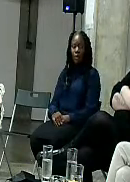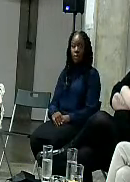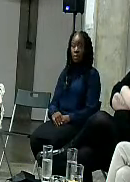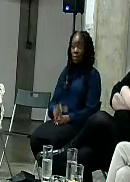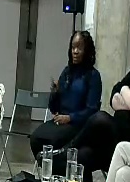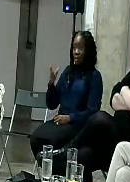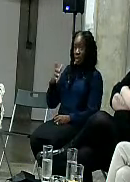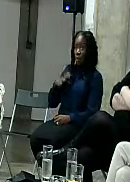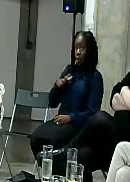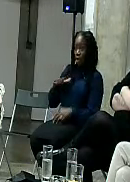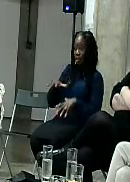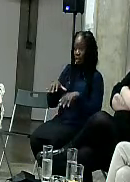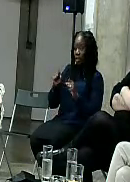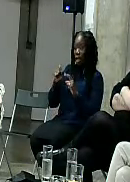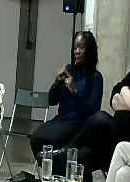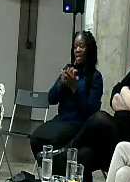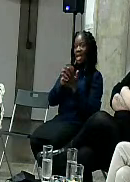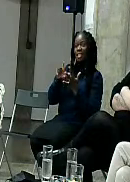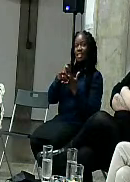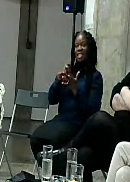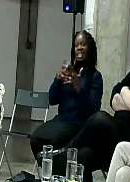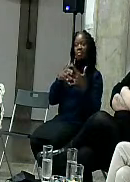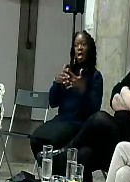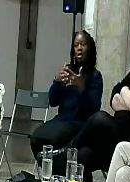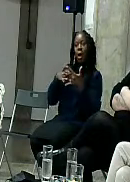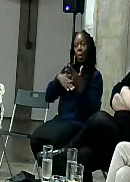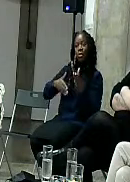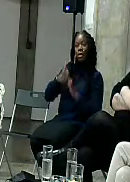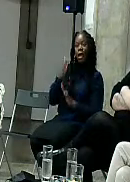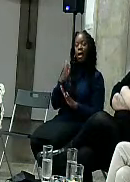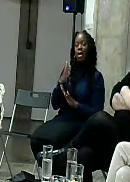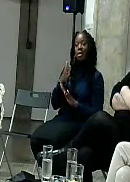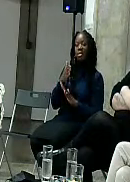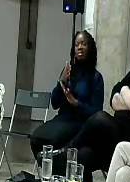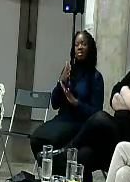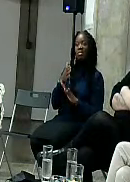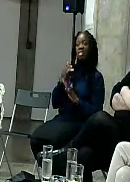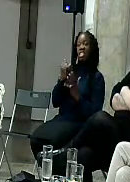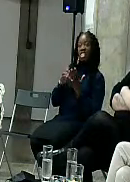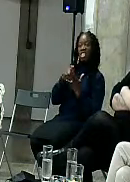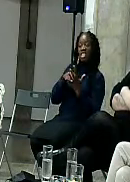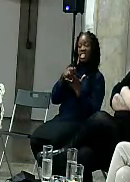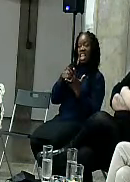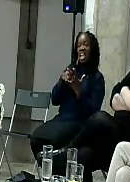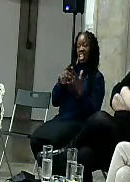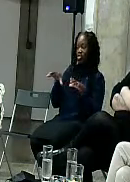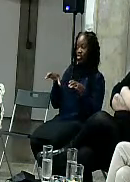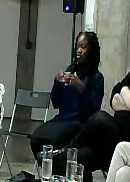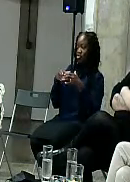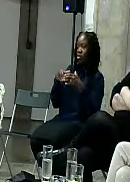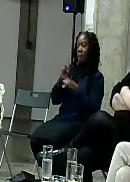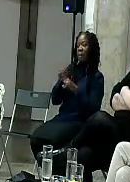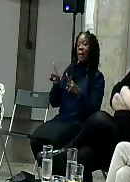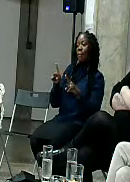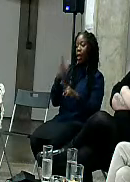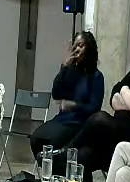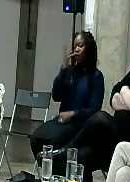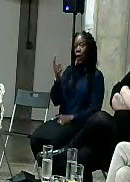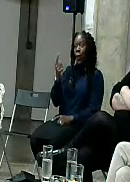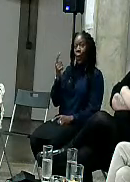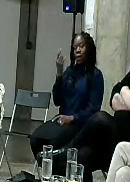wanted to go and do his PhD in America. And he went out with a group of people who we never knew